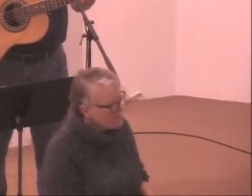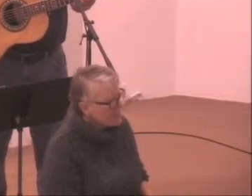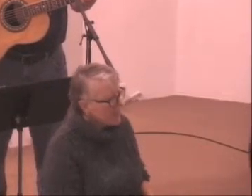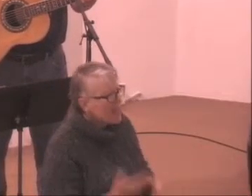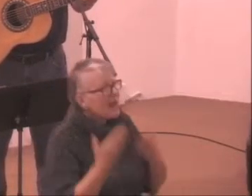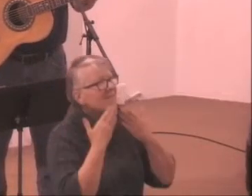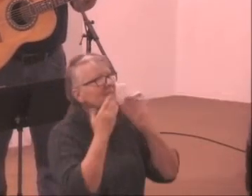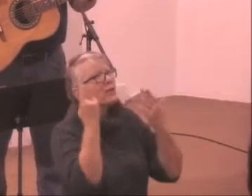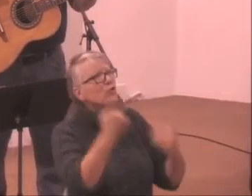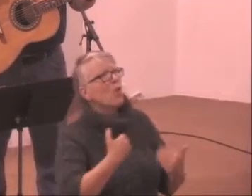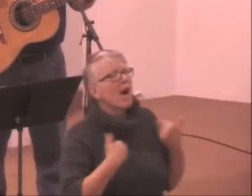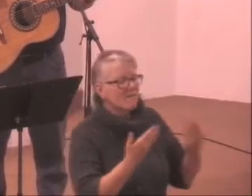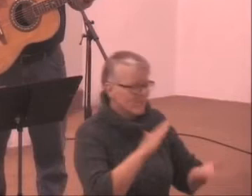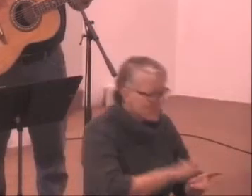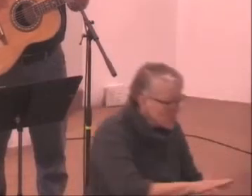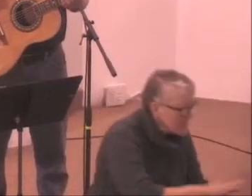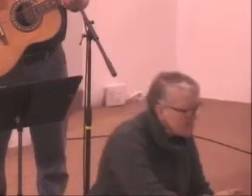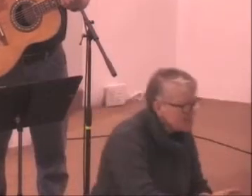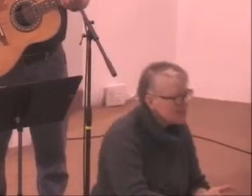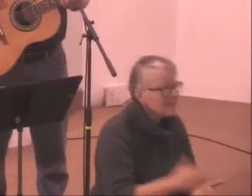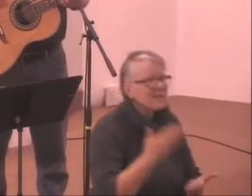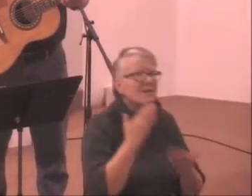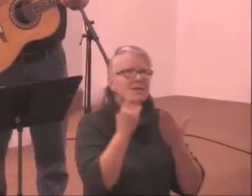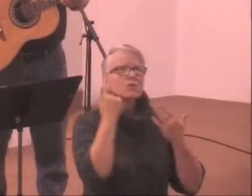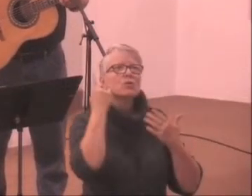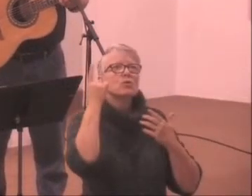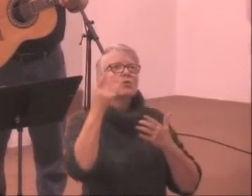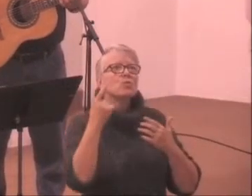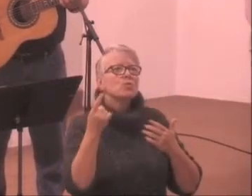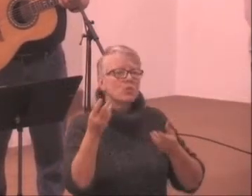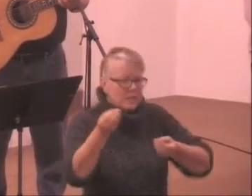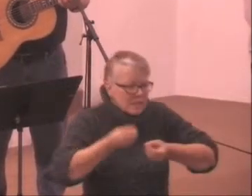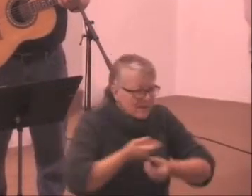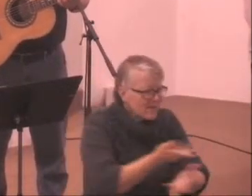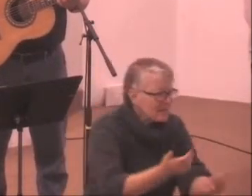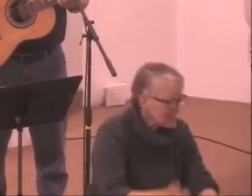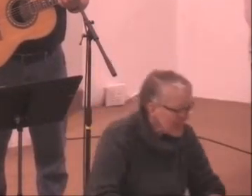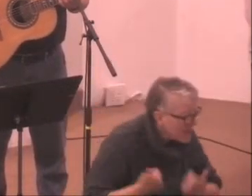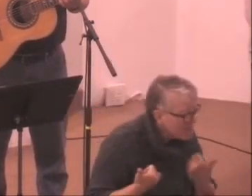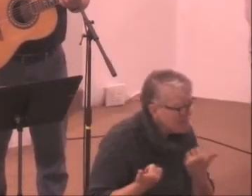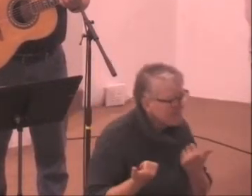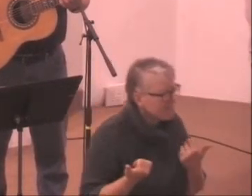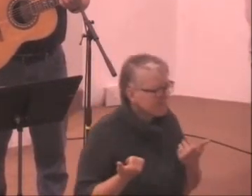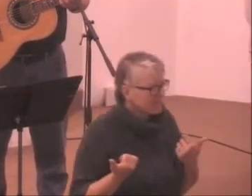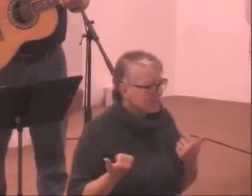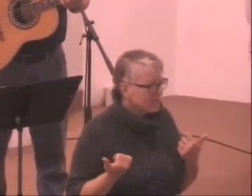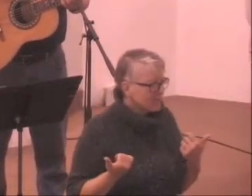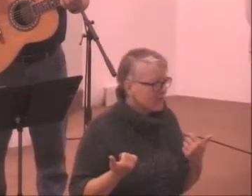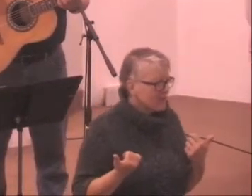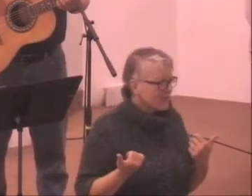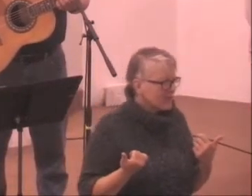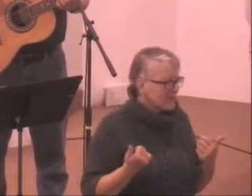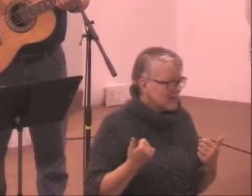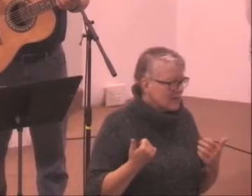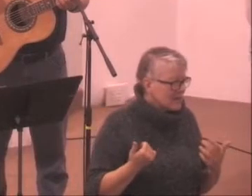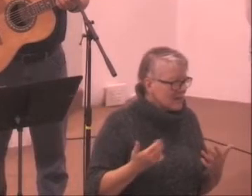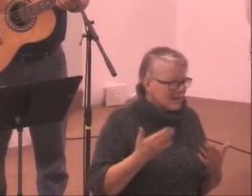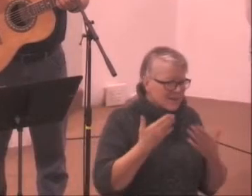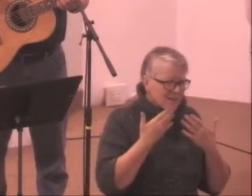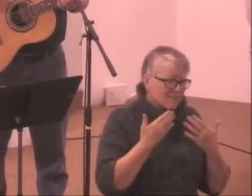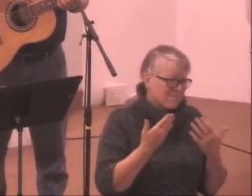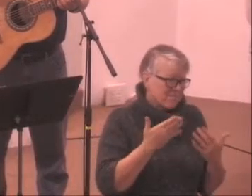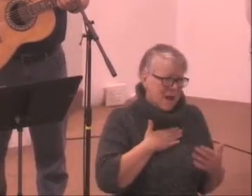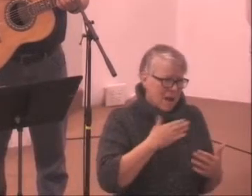I thank you, Lord, for the life that you give us. I thank you, Lord, even as just buried my